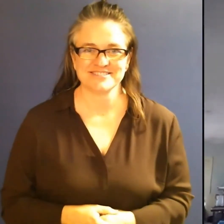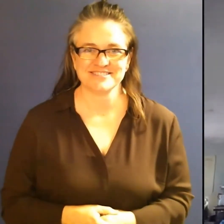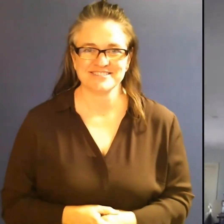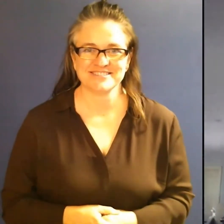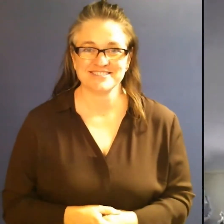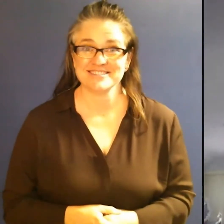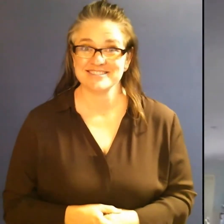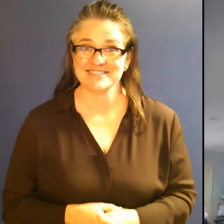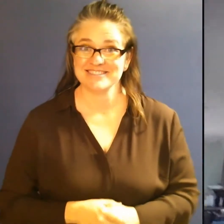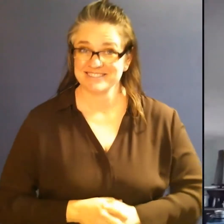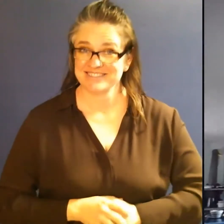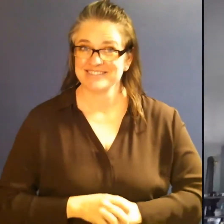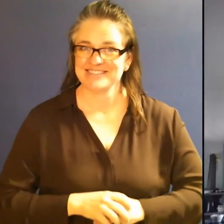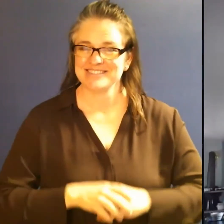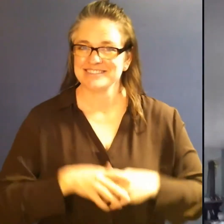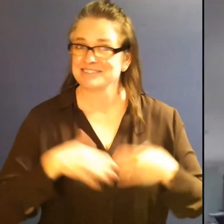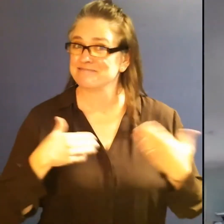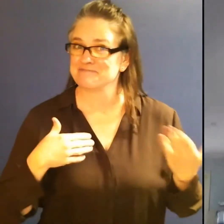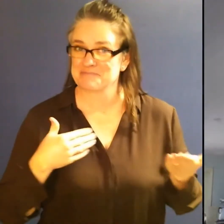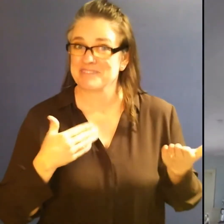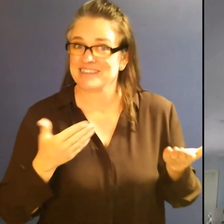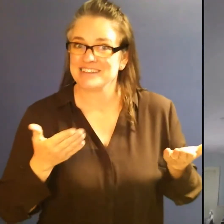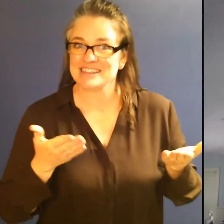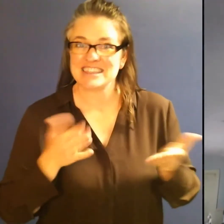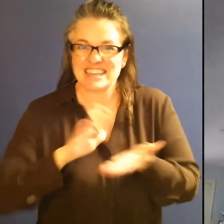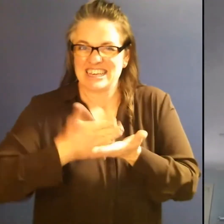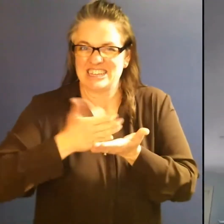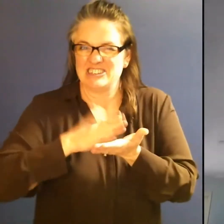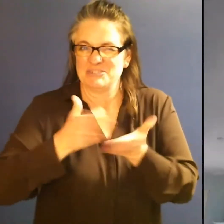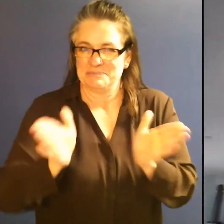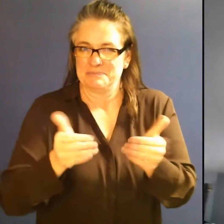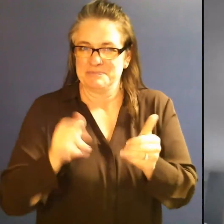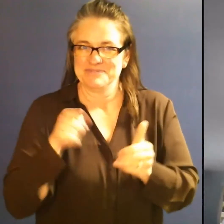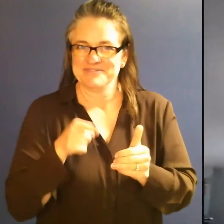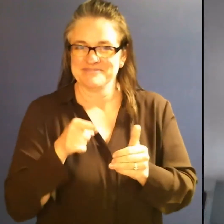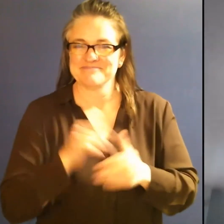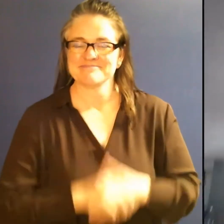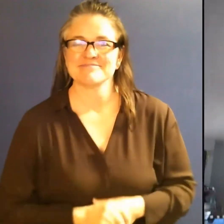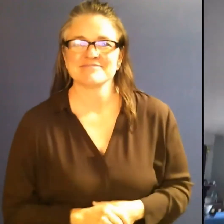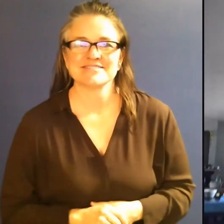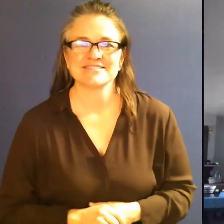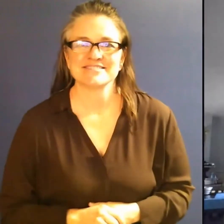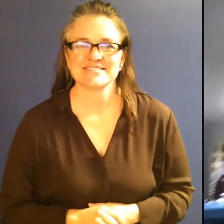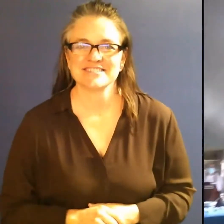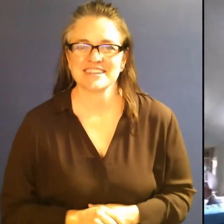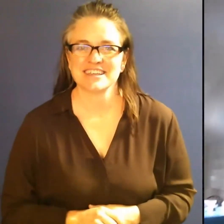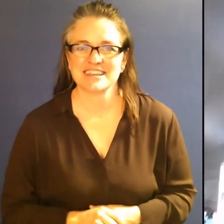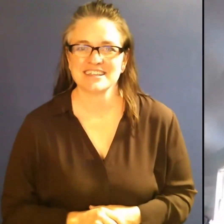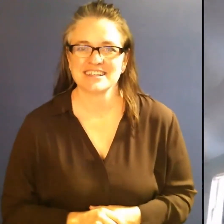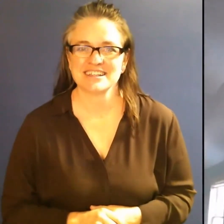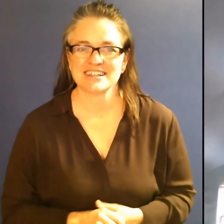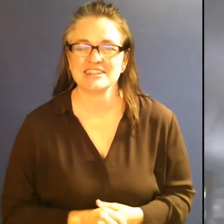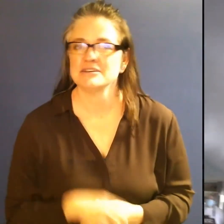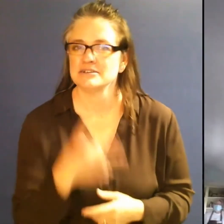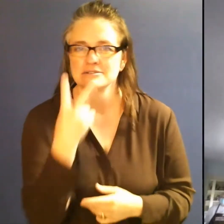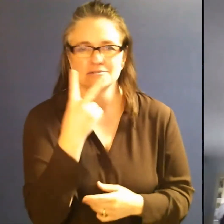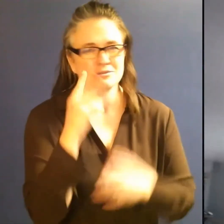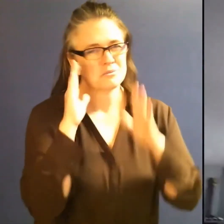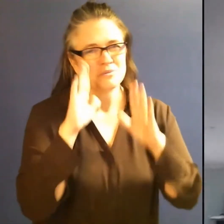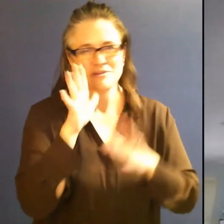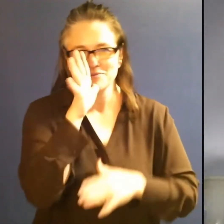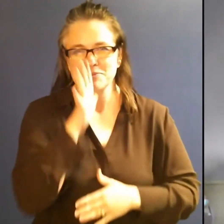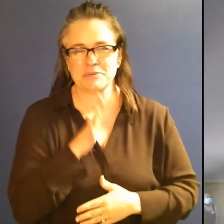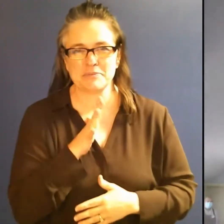All right. Well, we're inside the kitchen of the Chellberg Farmhouse. And like I said, we got the two lovely ladies